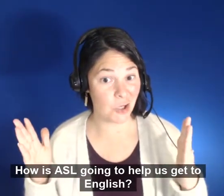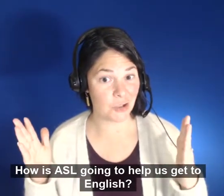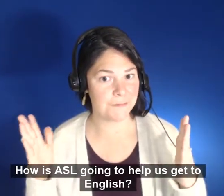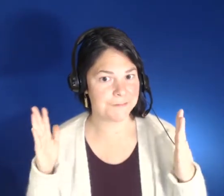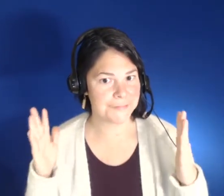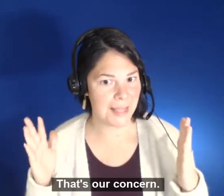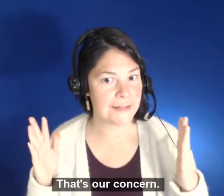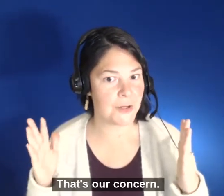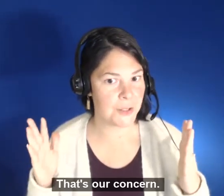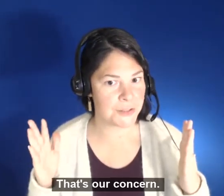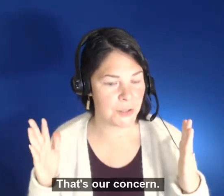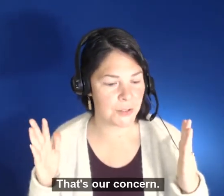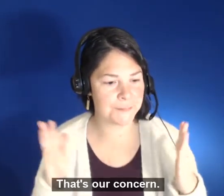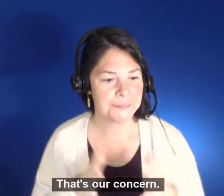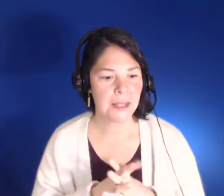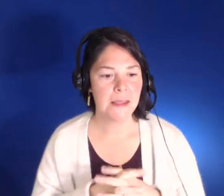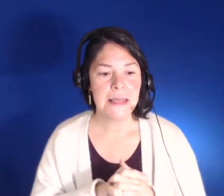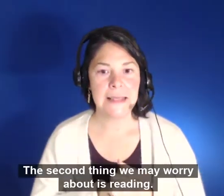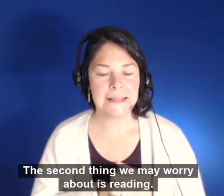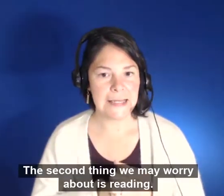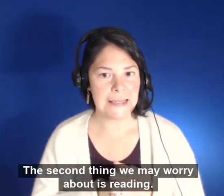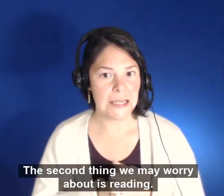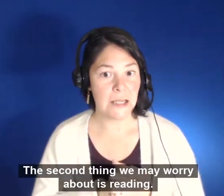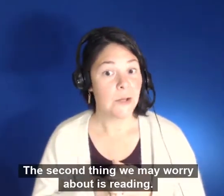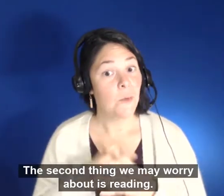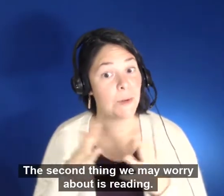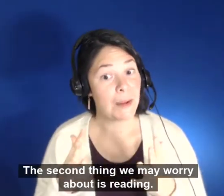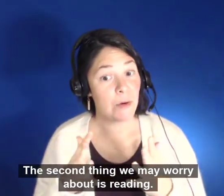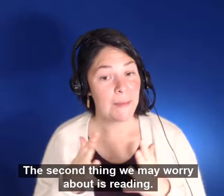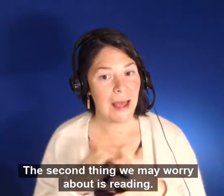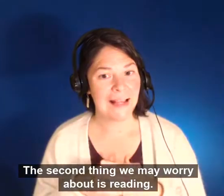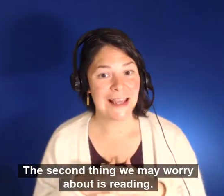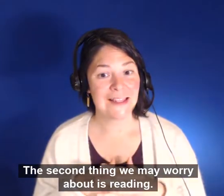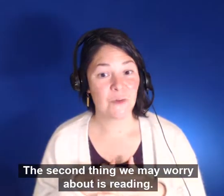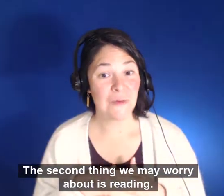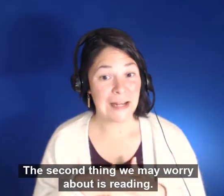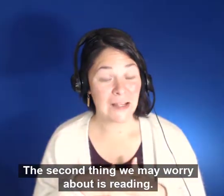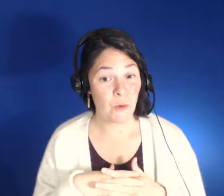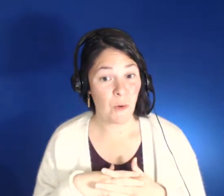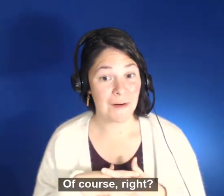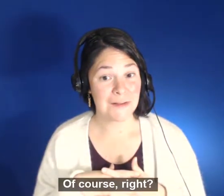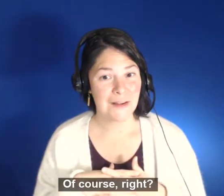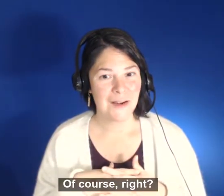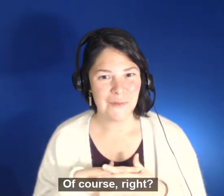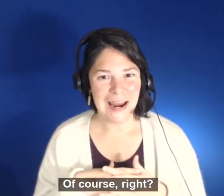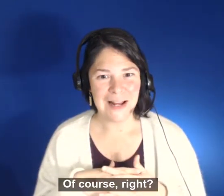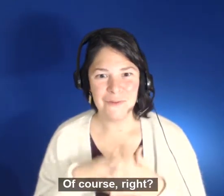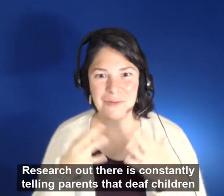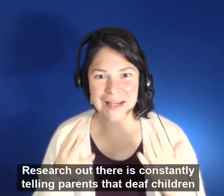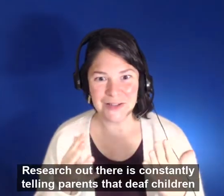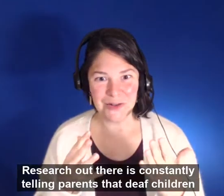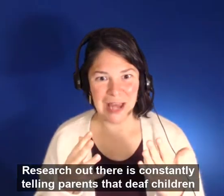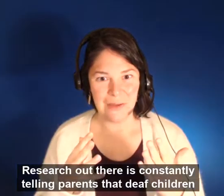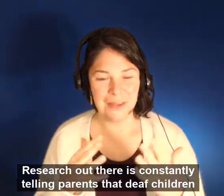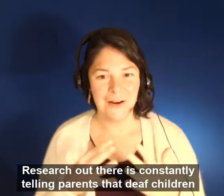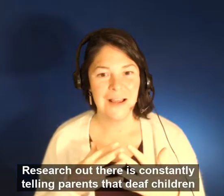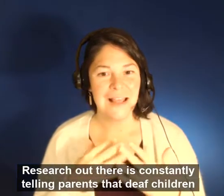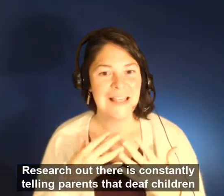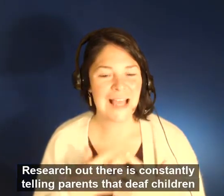English? That's our concern. The second thing we may worry about is reading scores, right? Research out there is